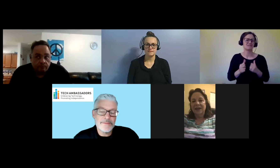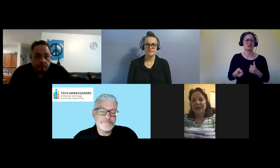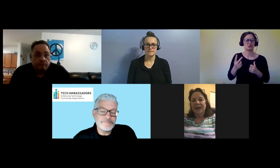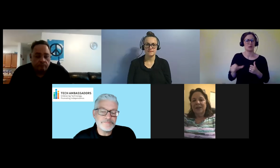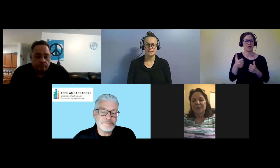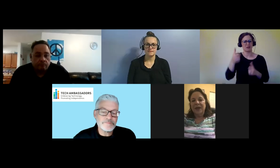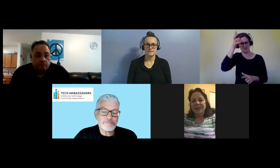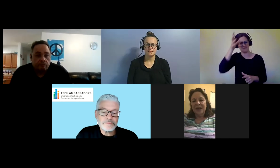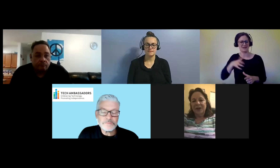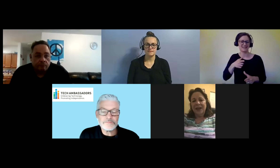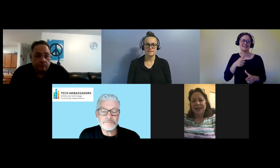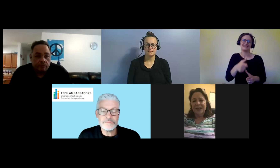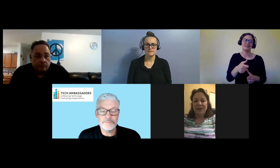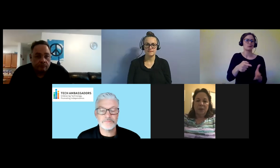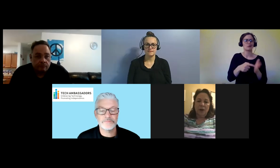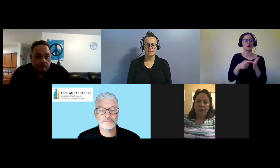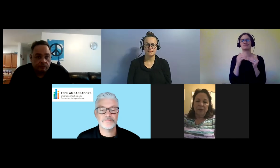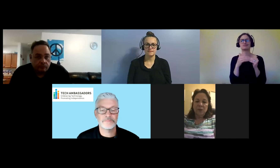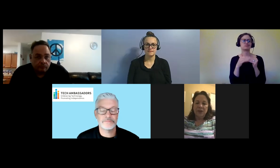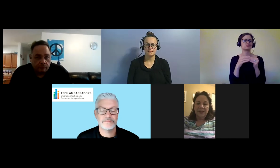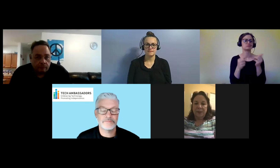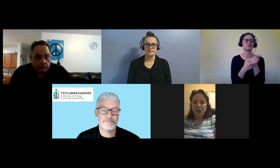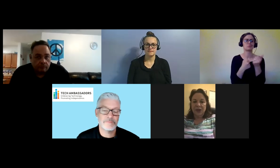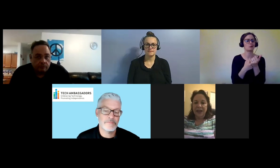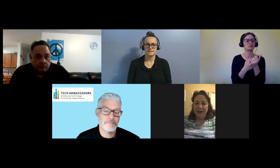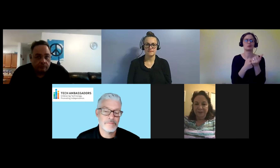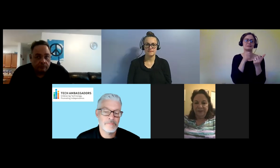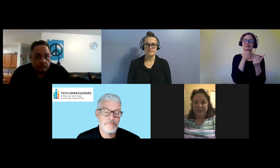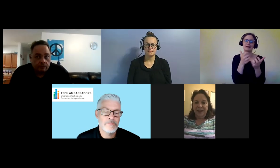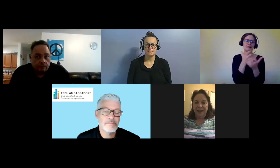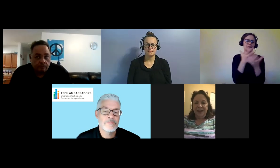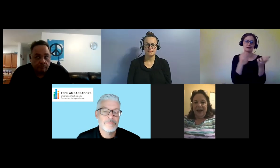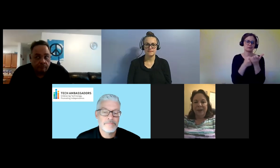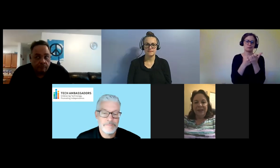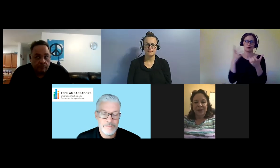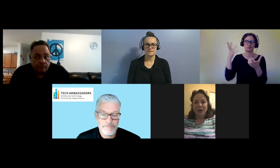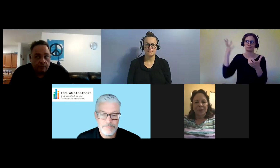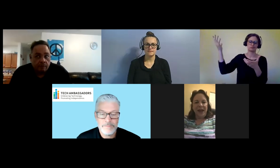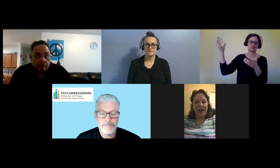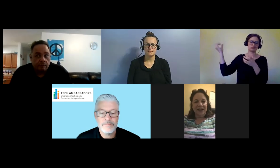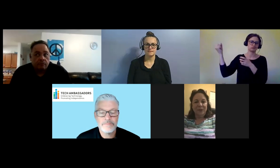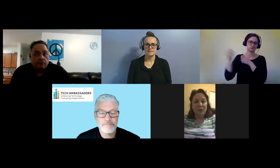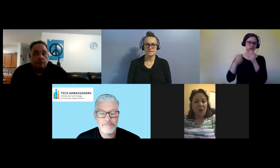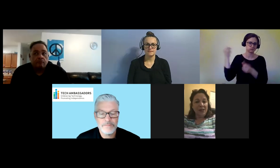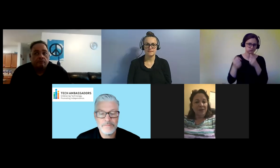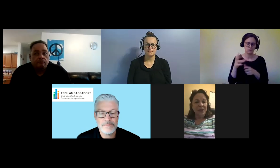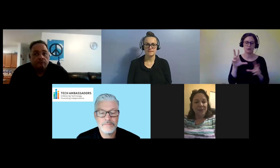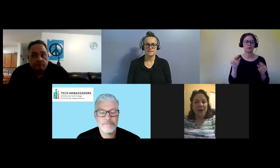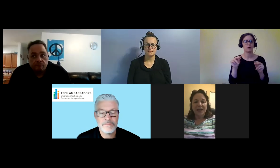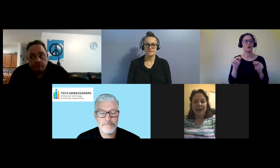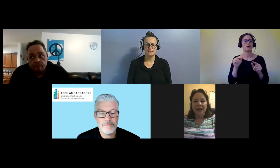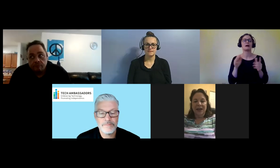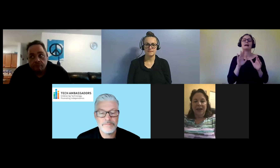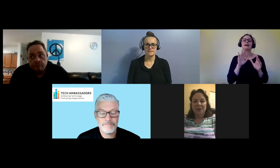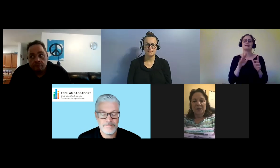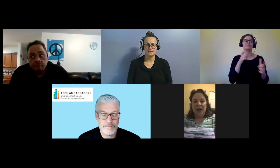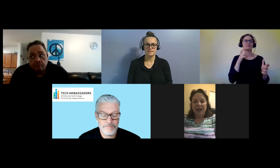it. The biggest area he's having problems with is budgeting. I'm still handling most of his